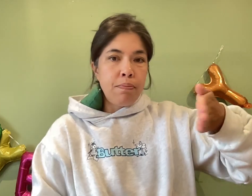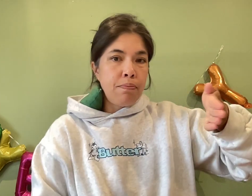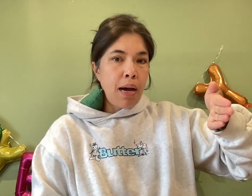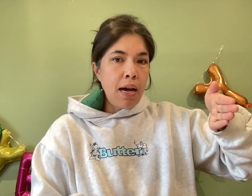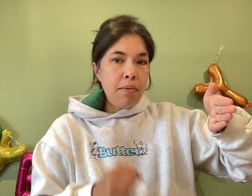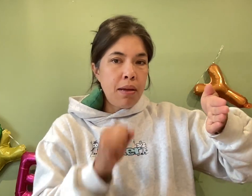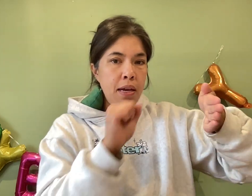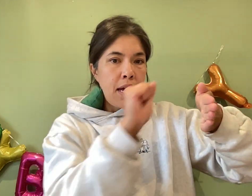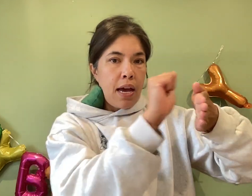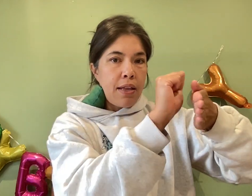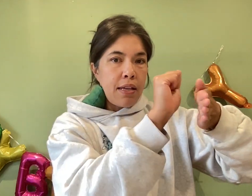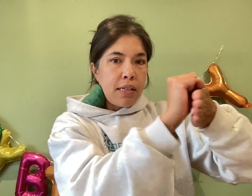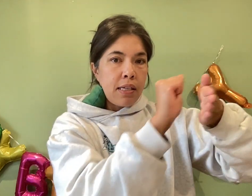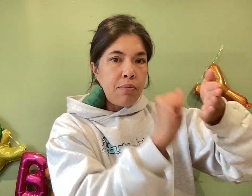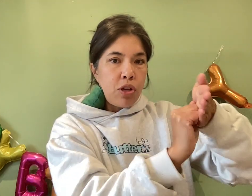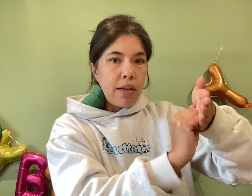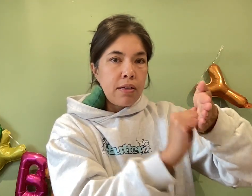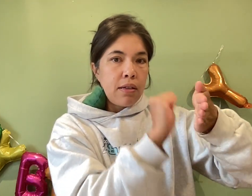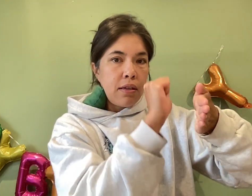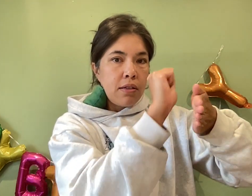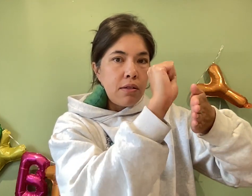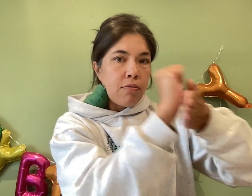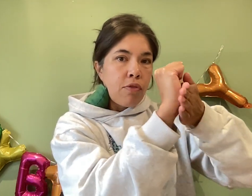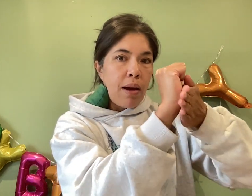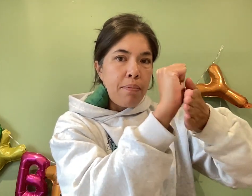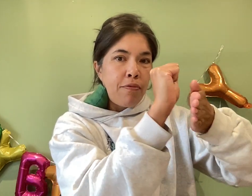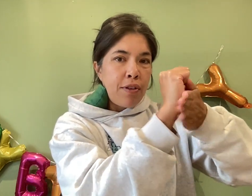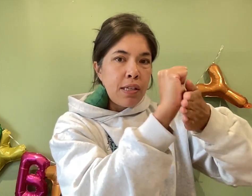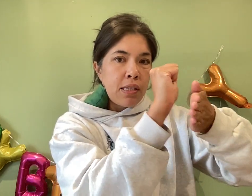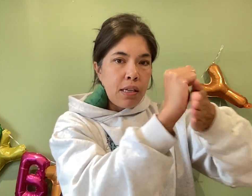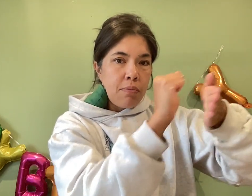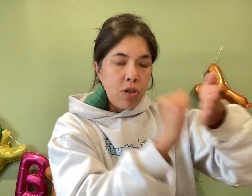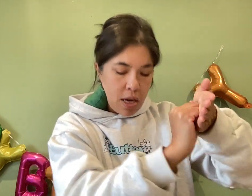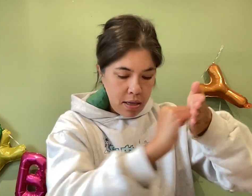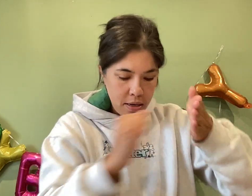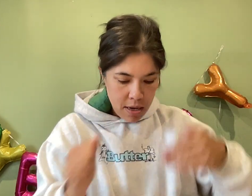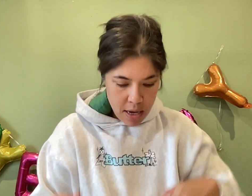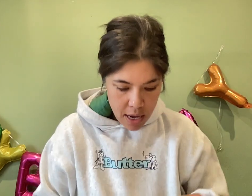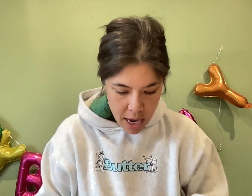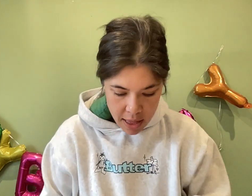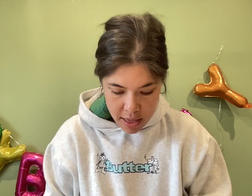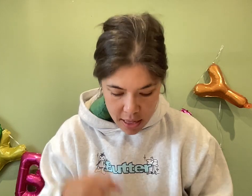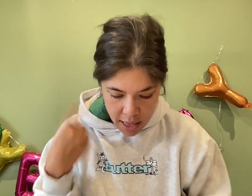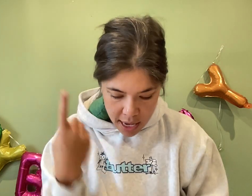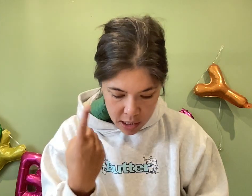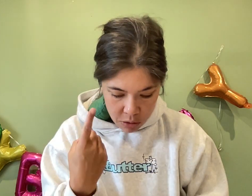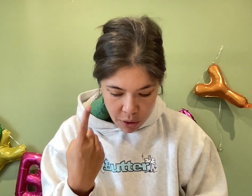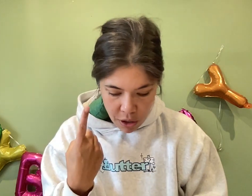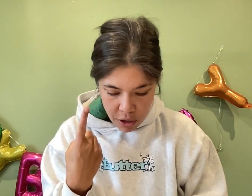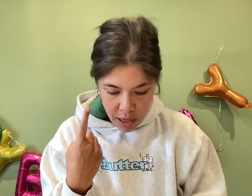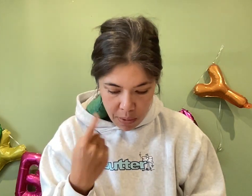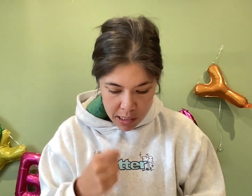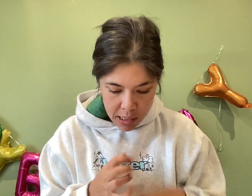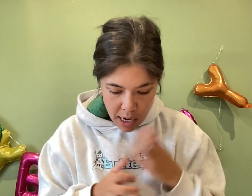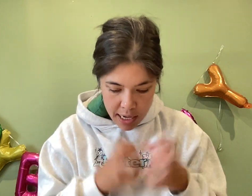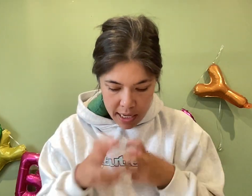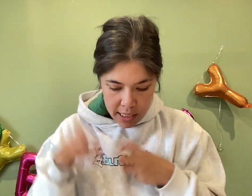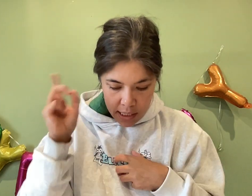palm, and then subject, so right fist, subject. And then the last word that we're signing